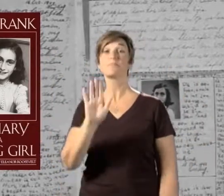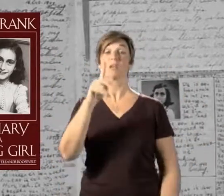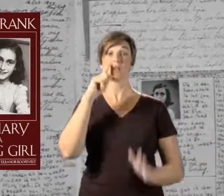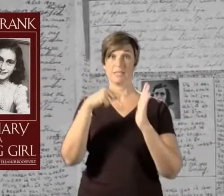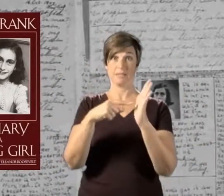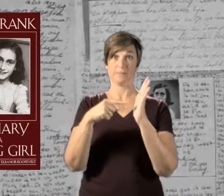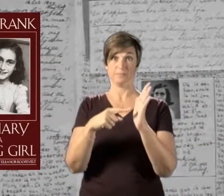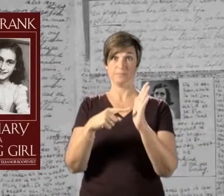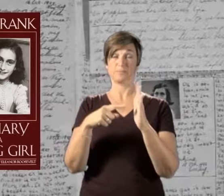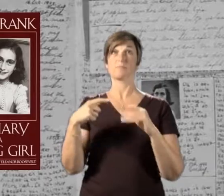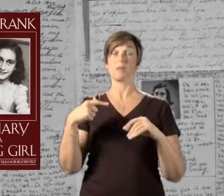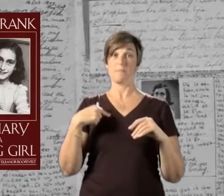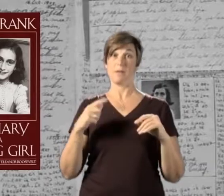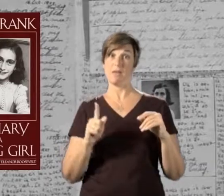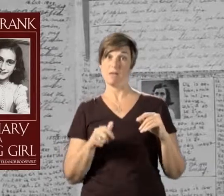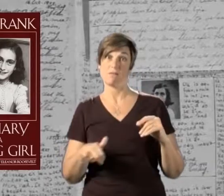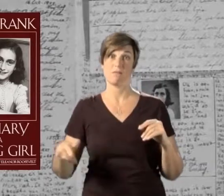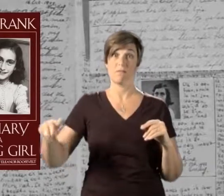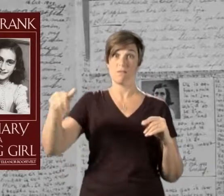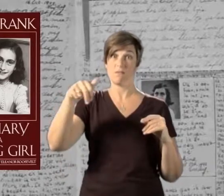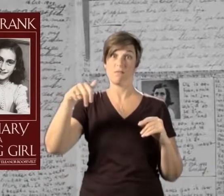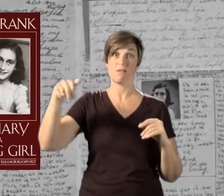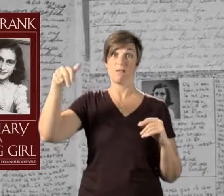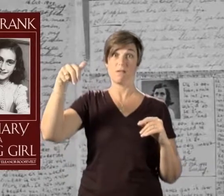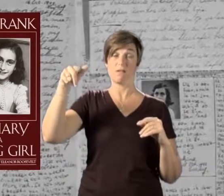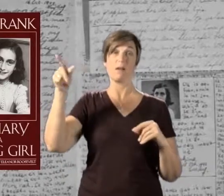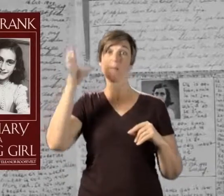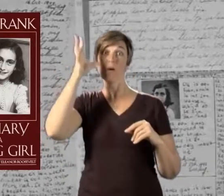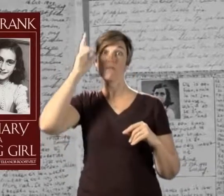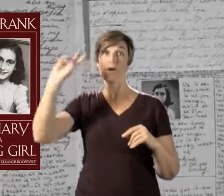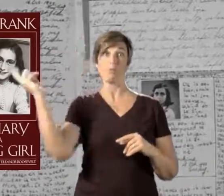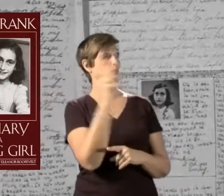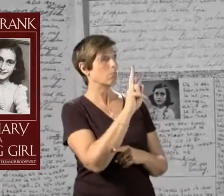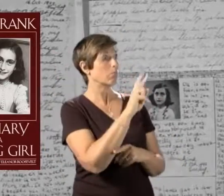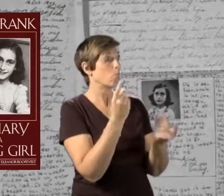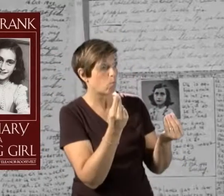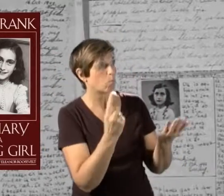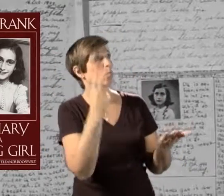If I go upstairs, then I'm asked what I'm going to do.